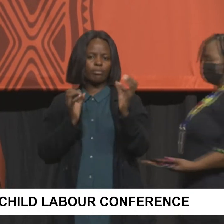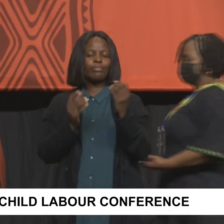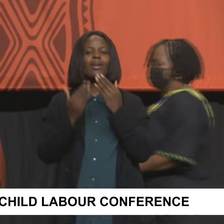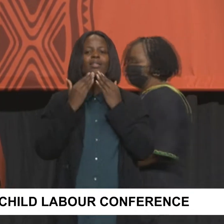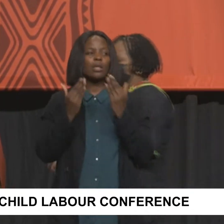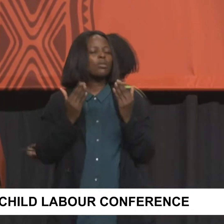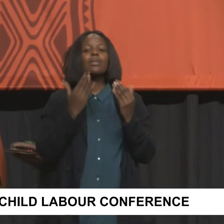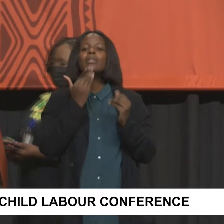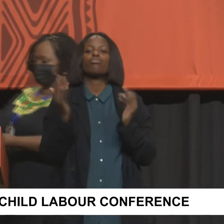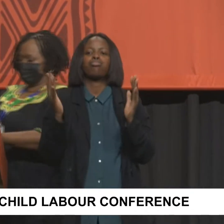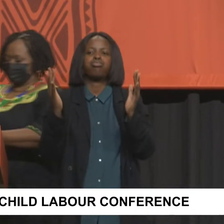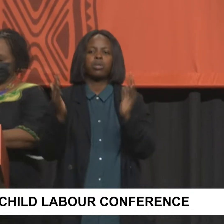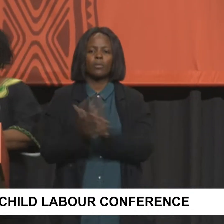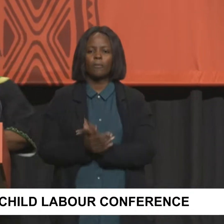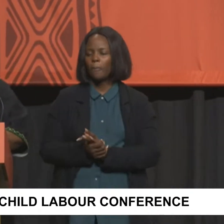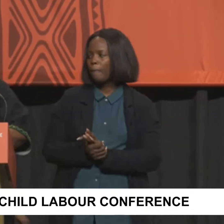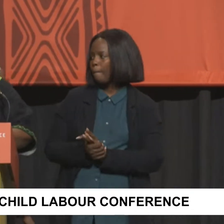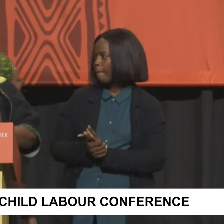applause.